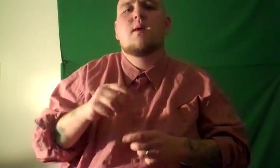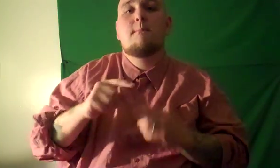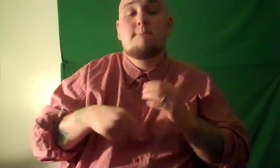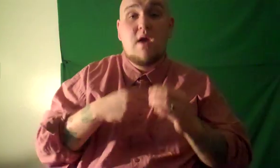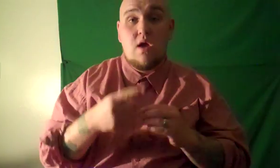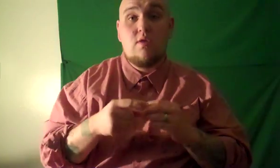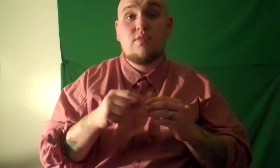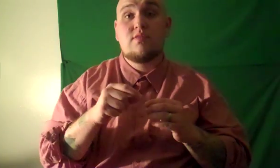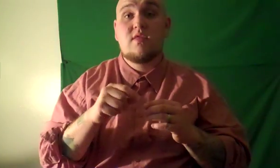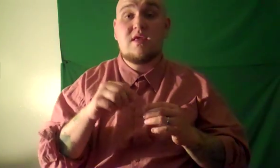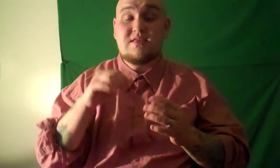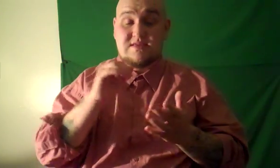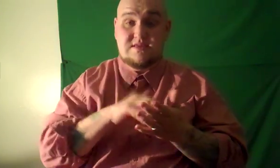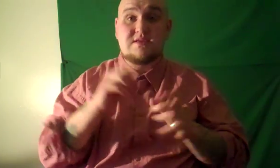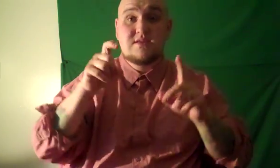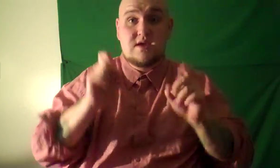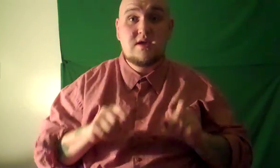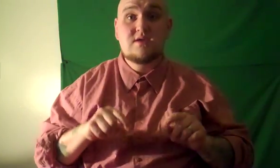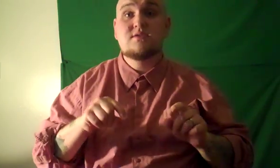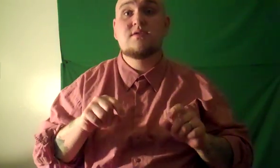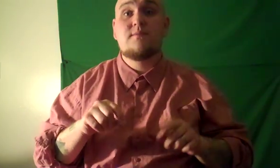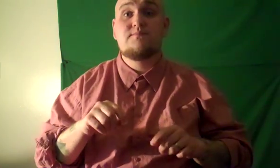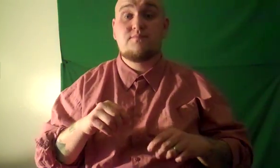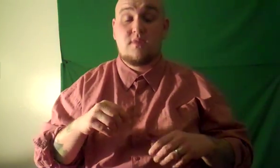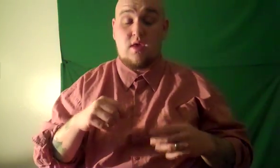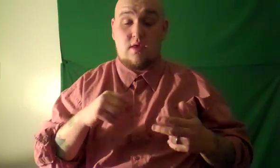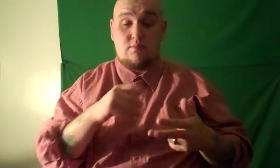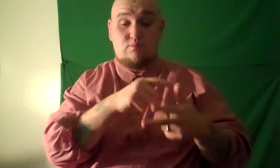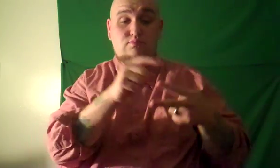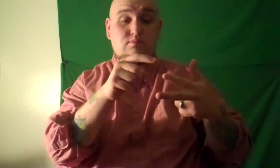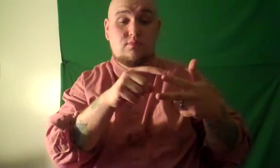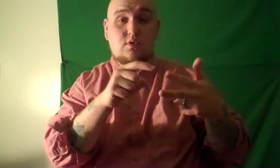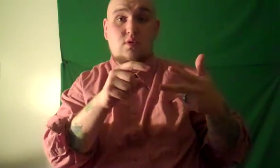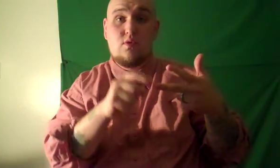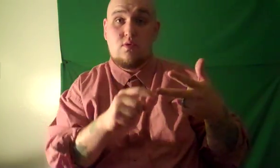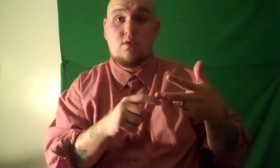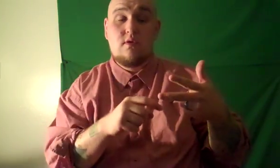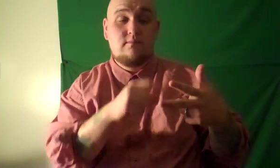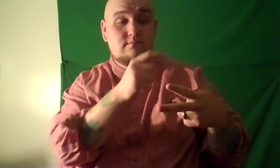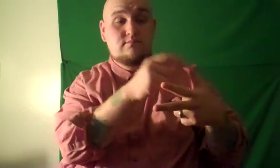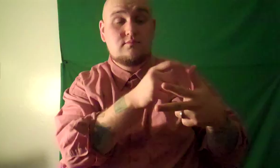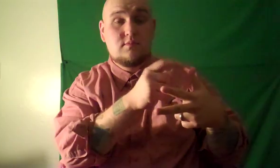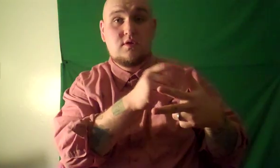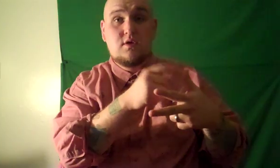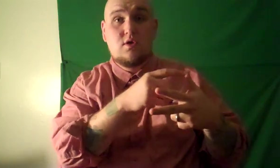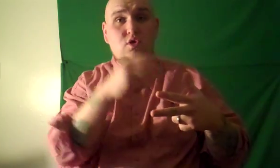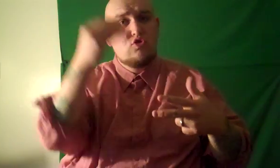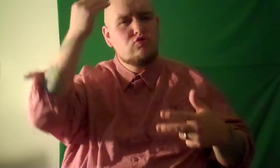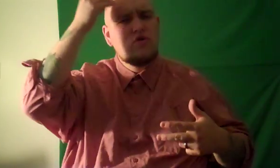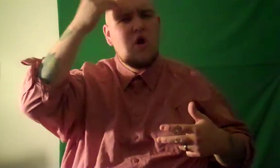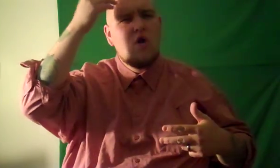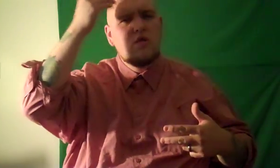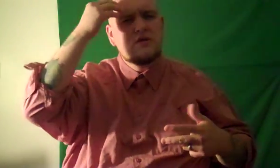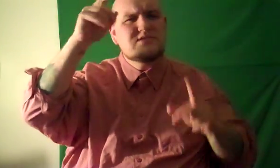3 parts to the NIC test. The first part is the knowledge test. The knowledge test is the